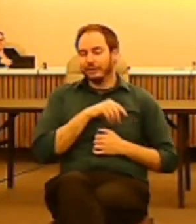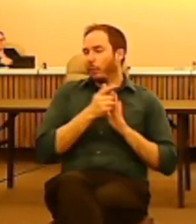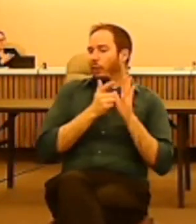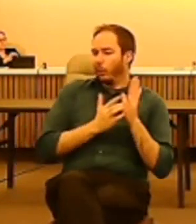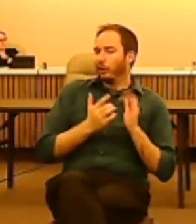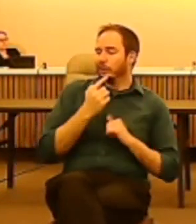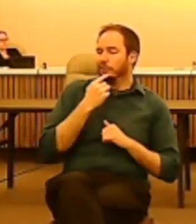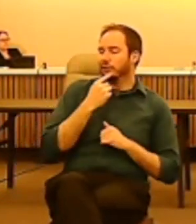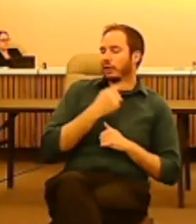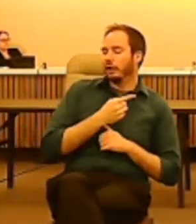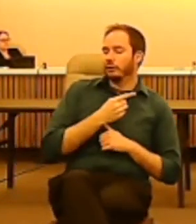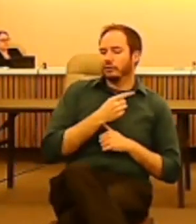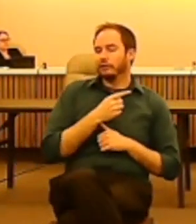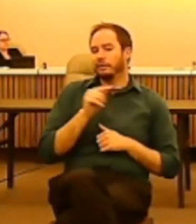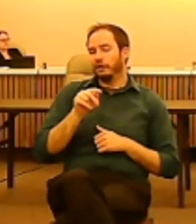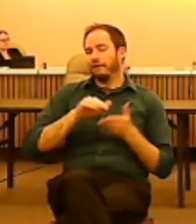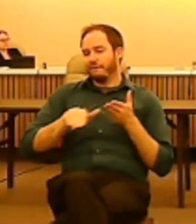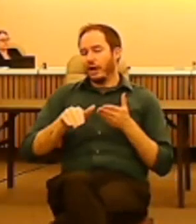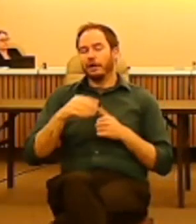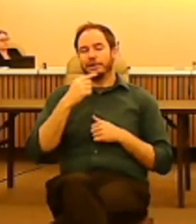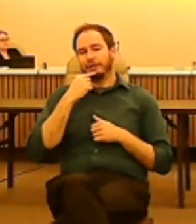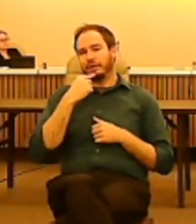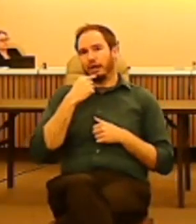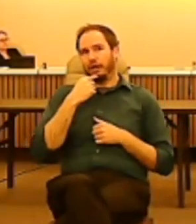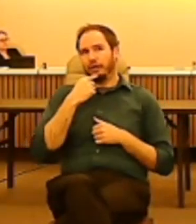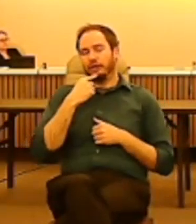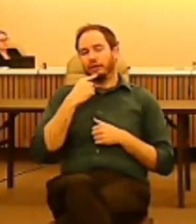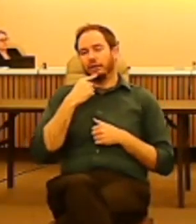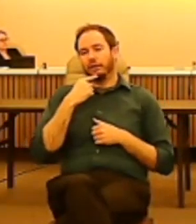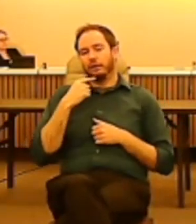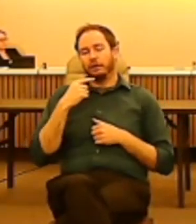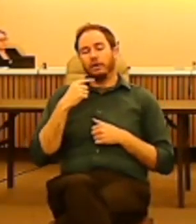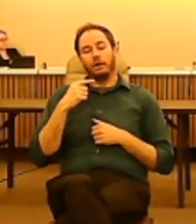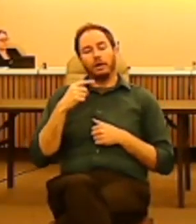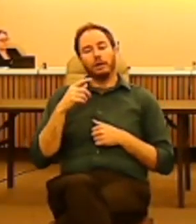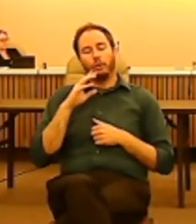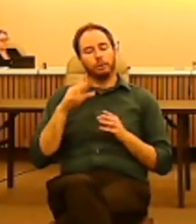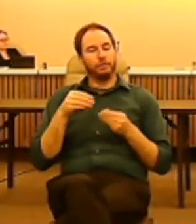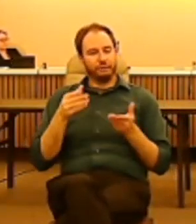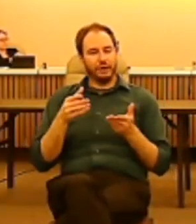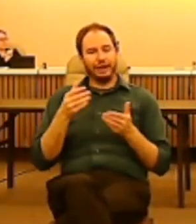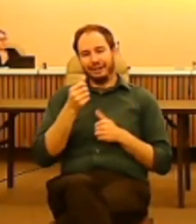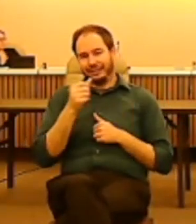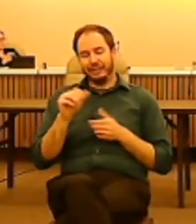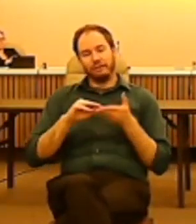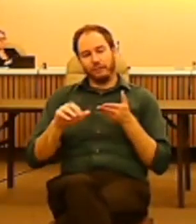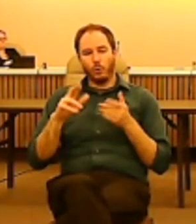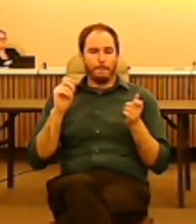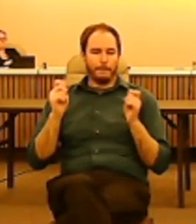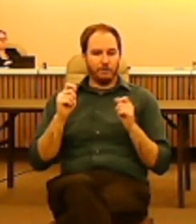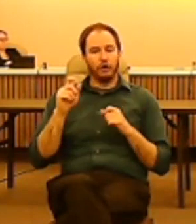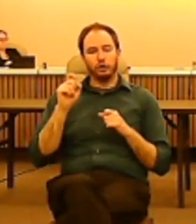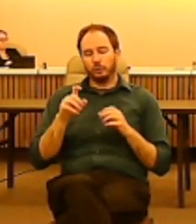is the variance says that the variance provision does provide that any variance or modification